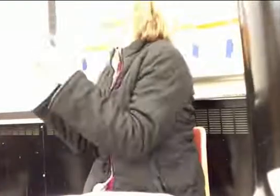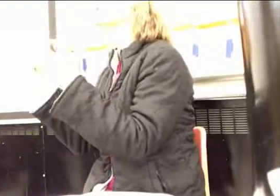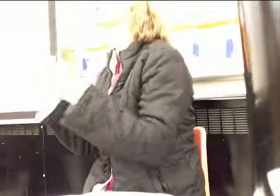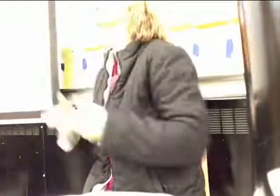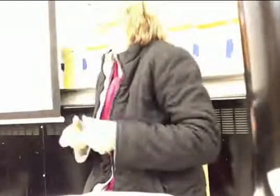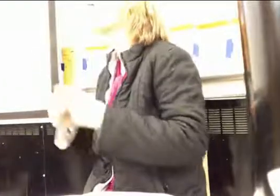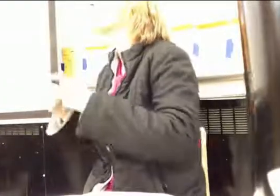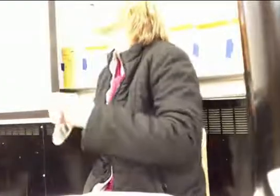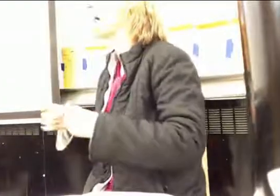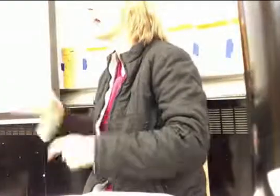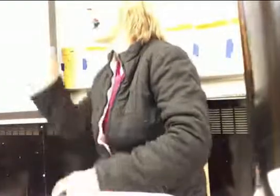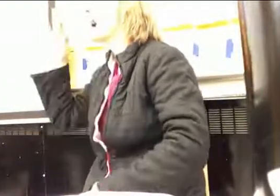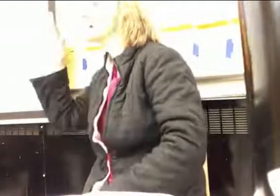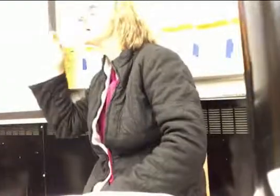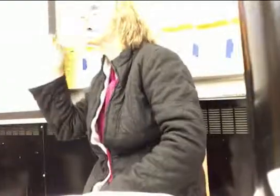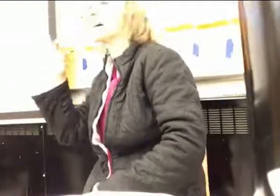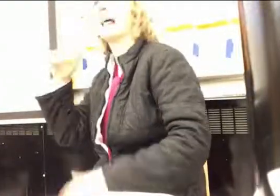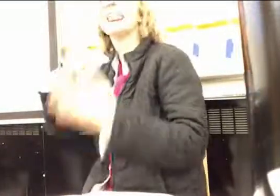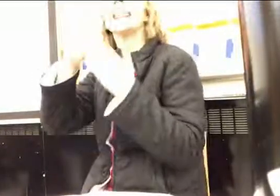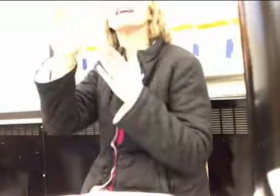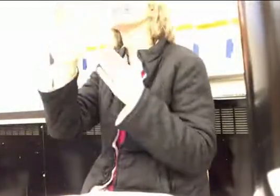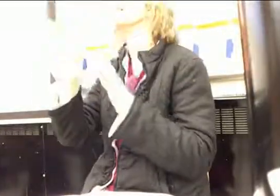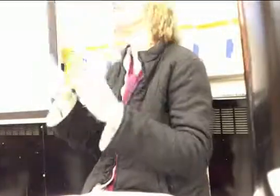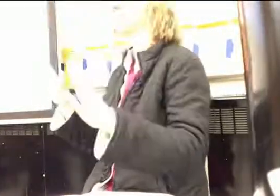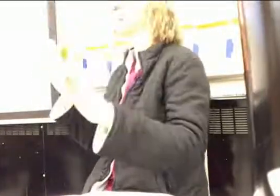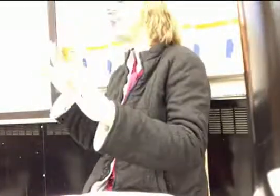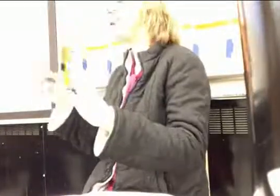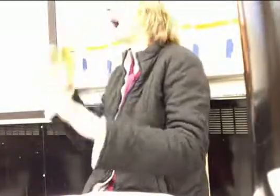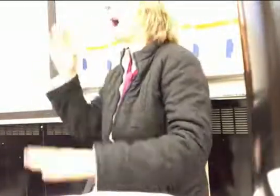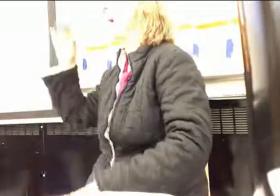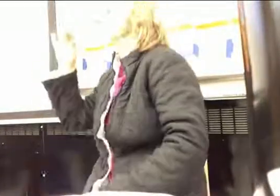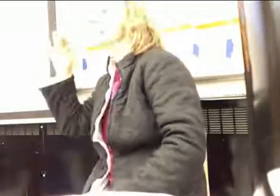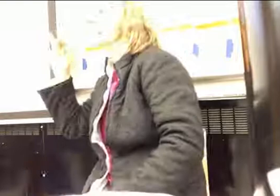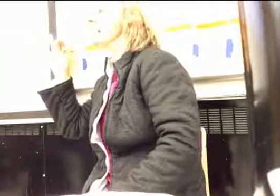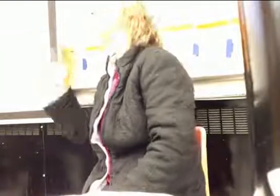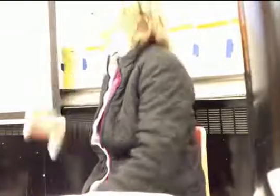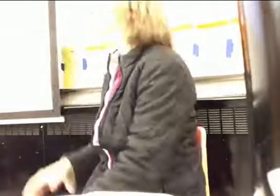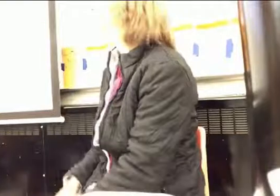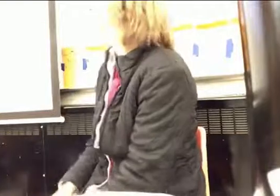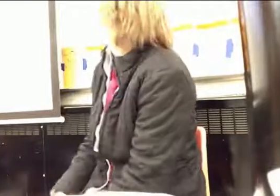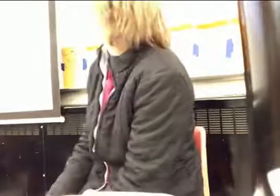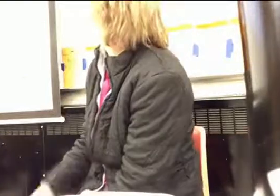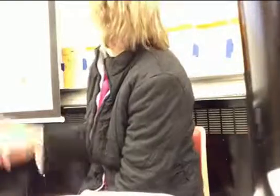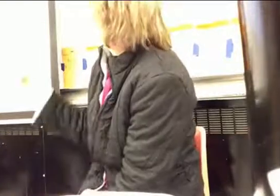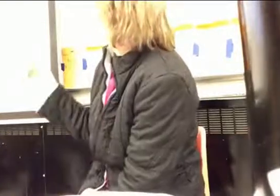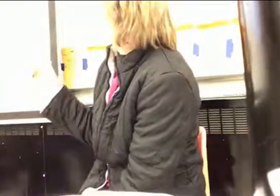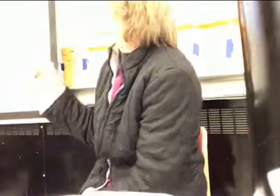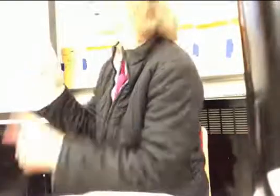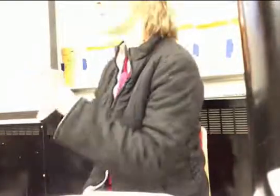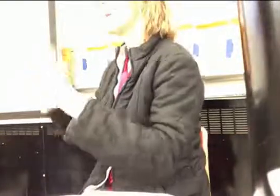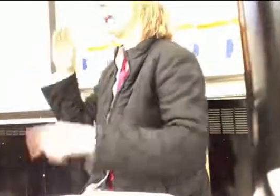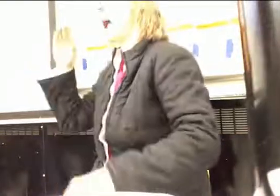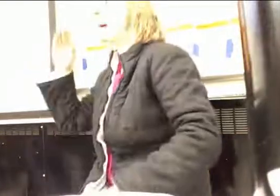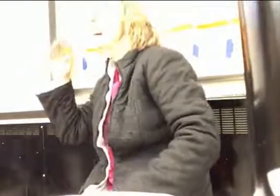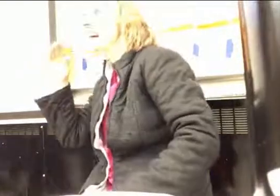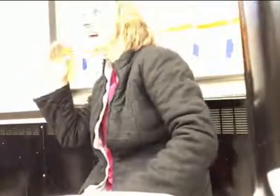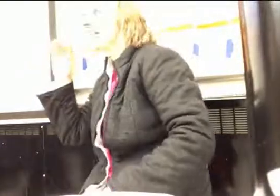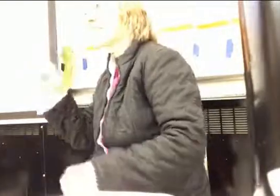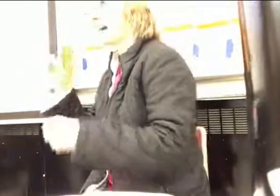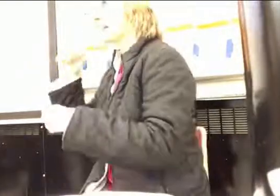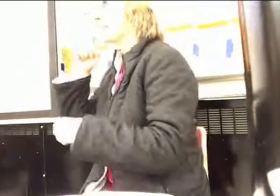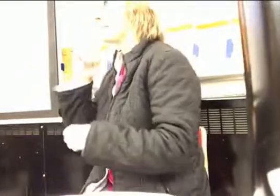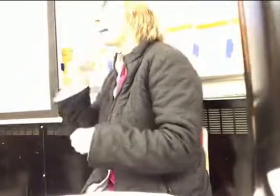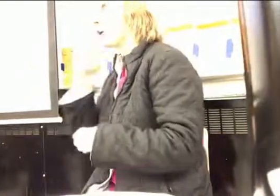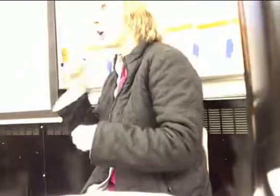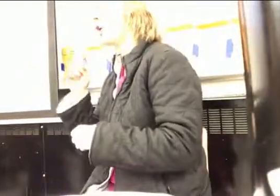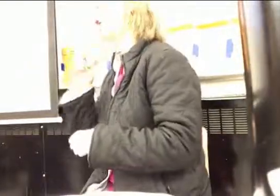medal? They don't lick it. They bite it. Okay? Now, when they go to bite this medal, okay,